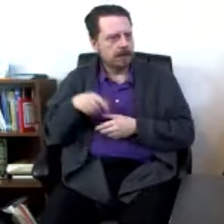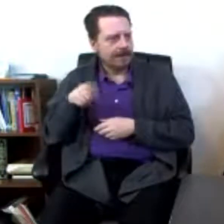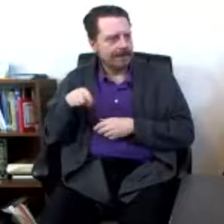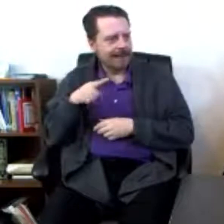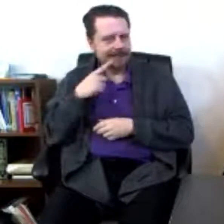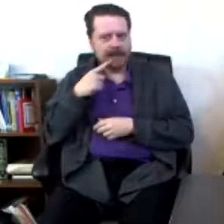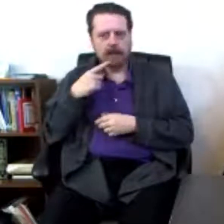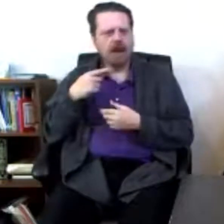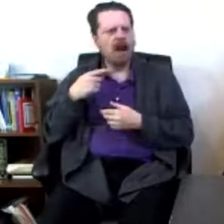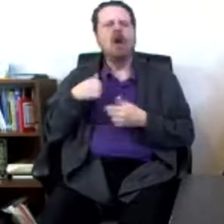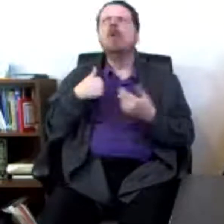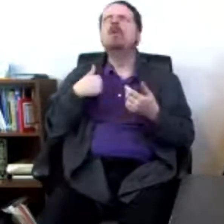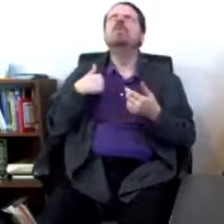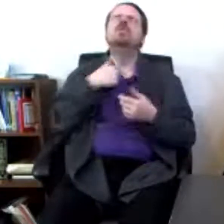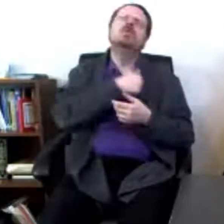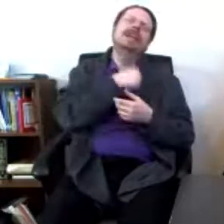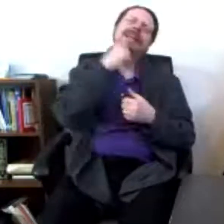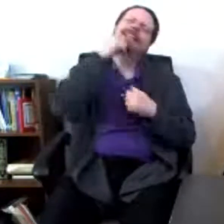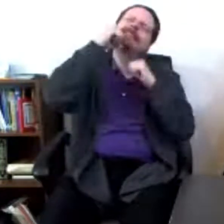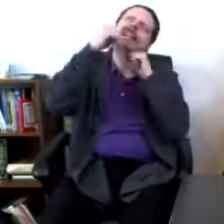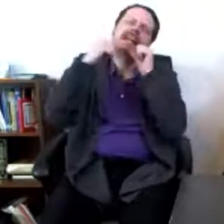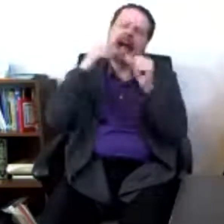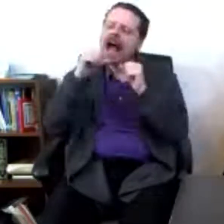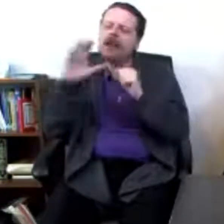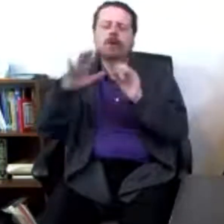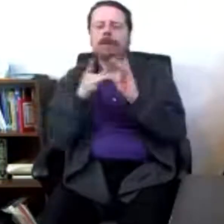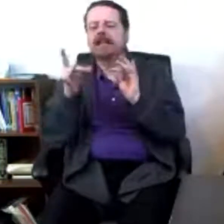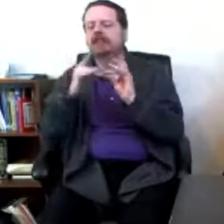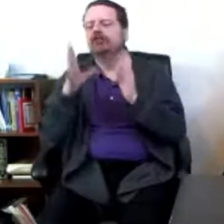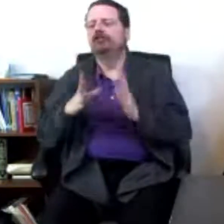we deny and reject whatever you are sent with,